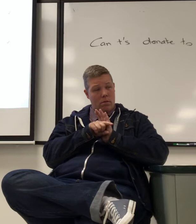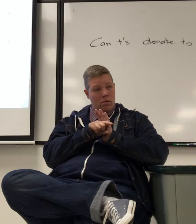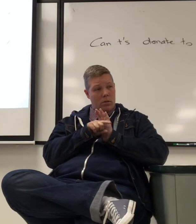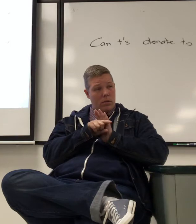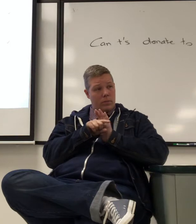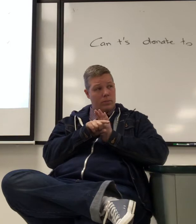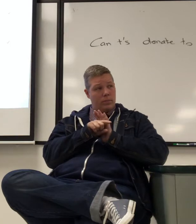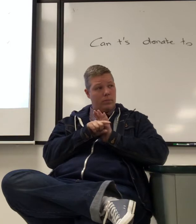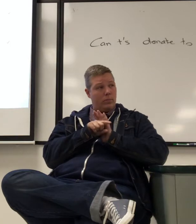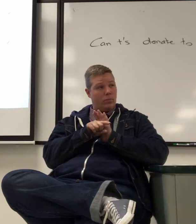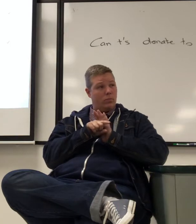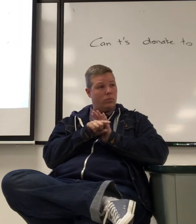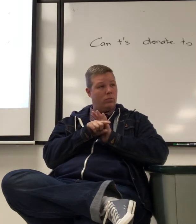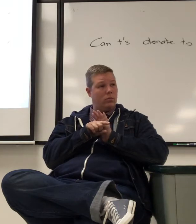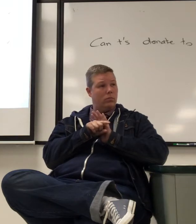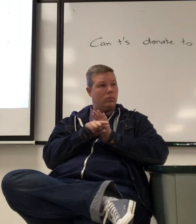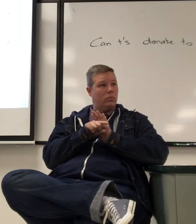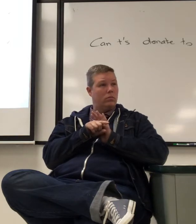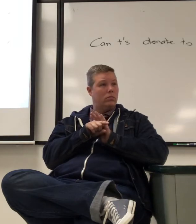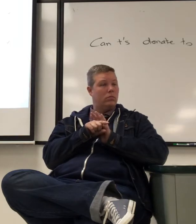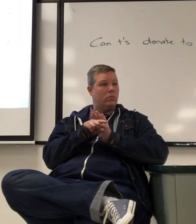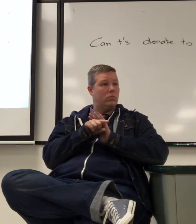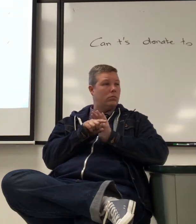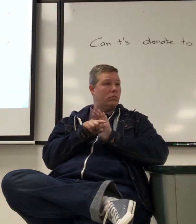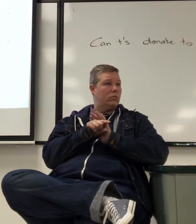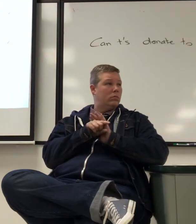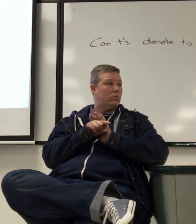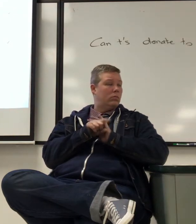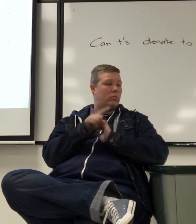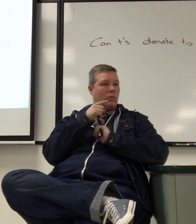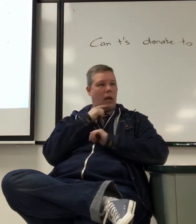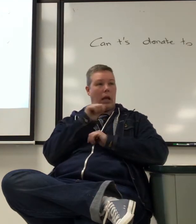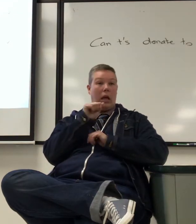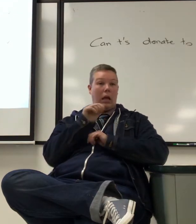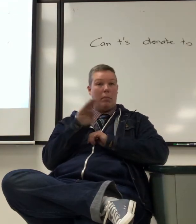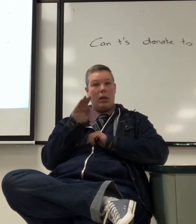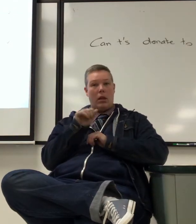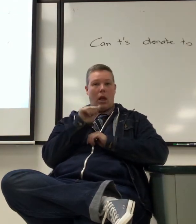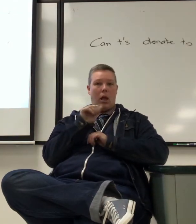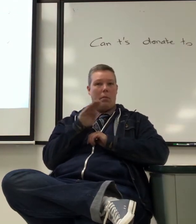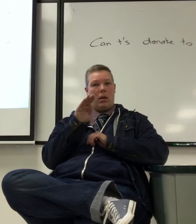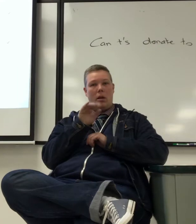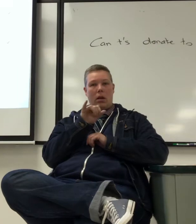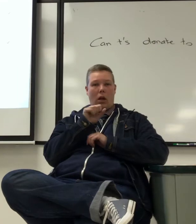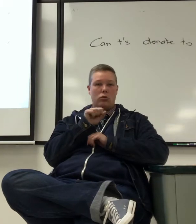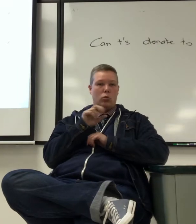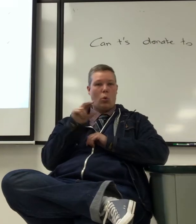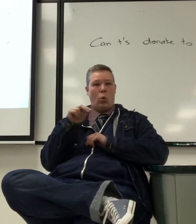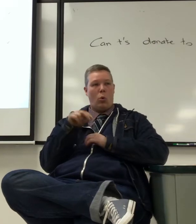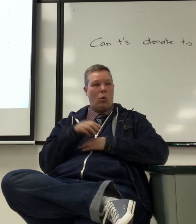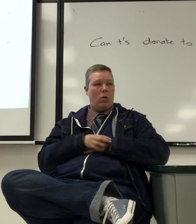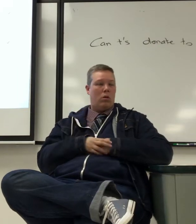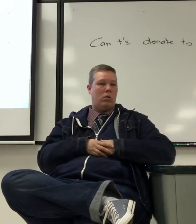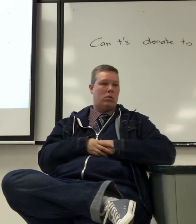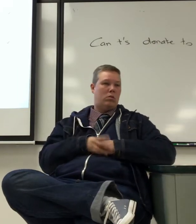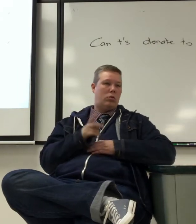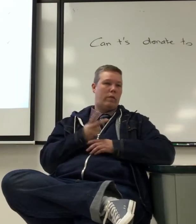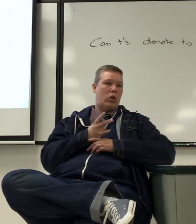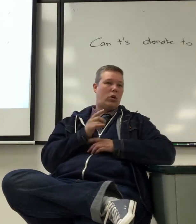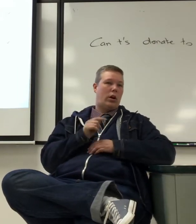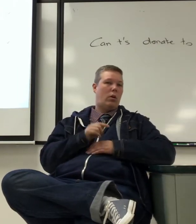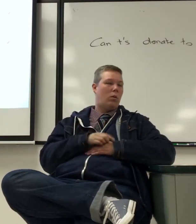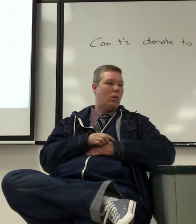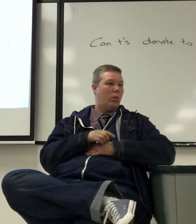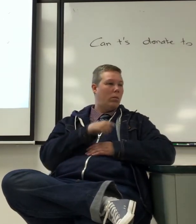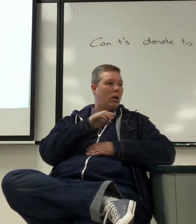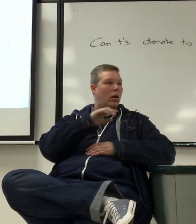Yeah, at this point in the lecture, people are still learning. You're always going to hear A, B, yes, no, and you're both. So you guys are trying to work it out. Let's see